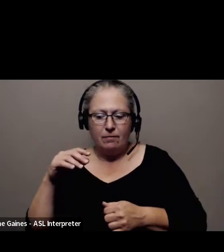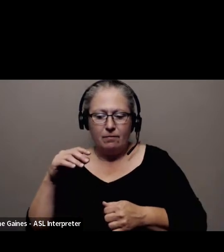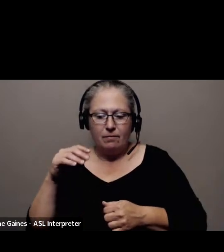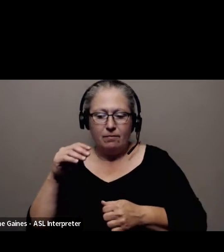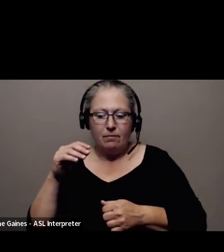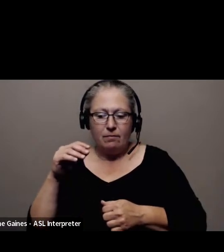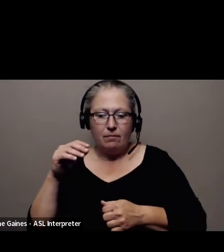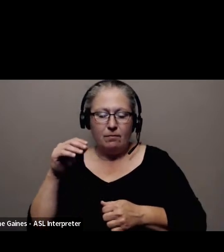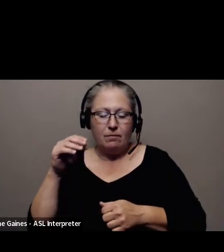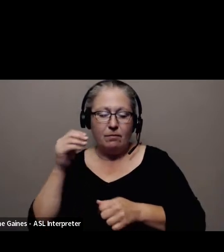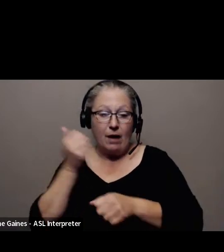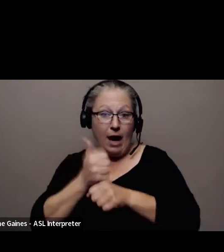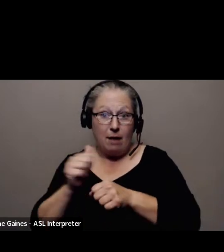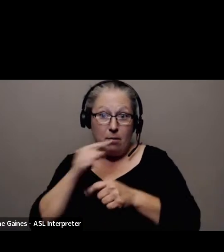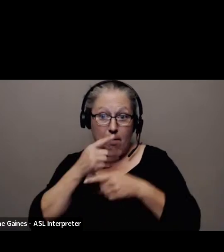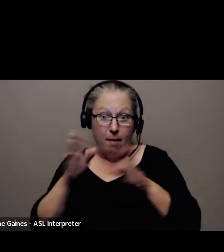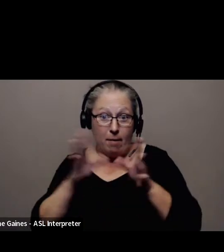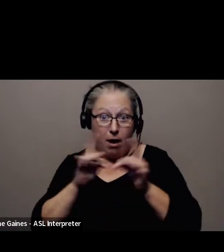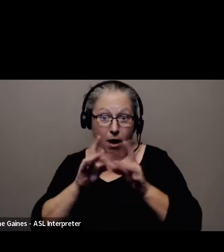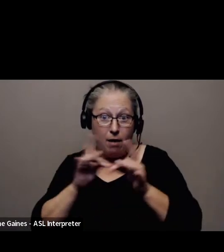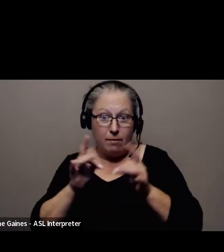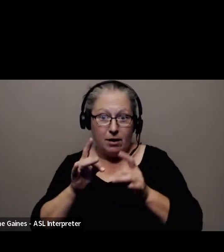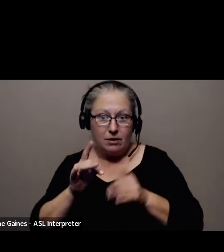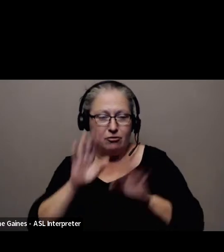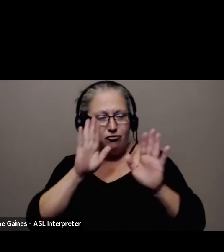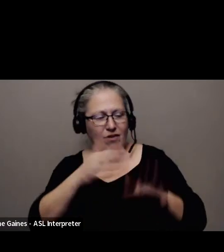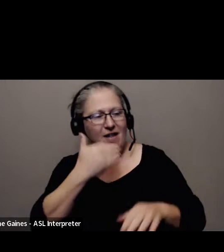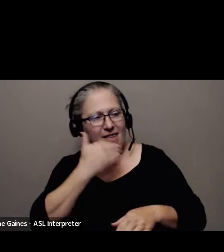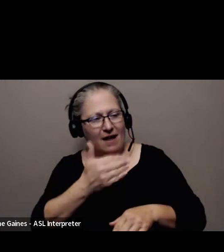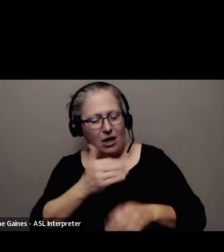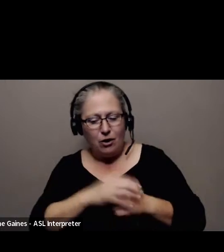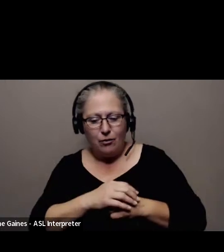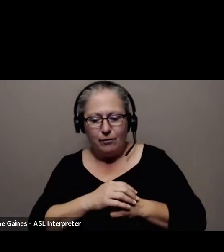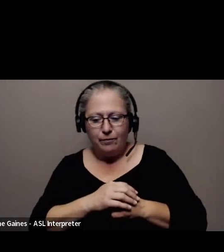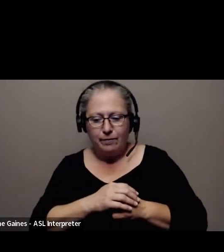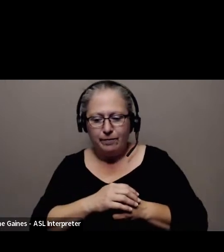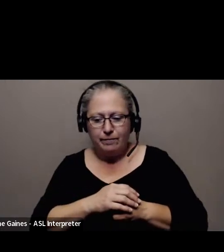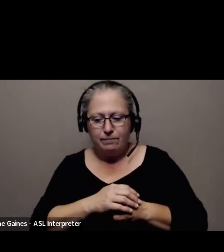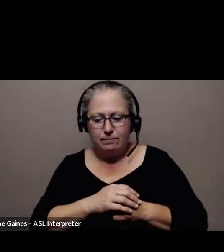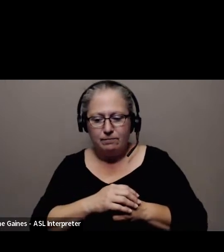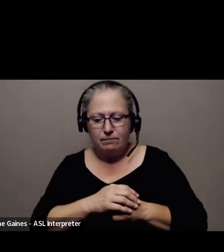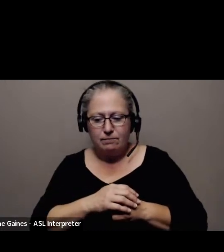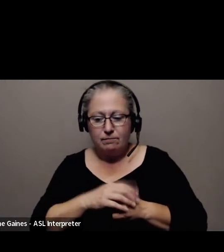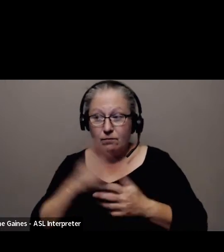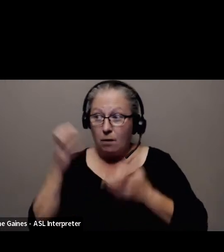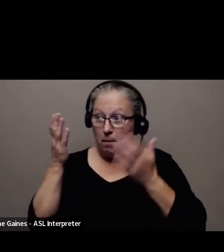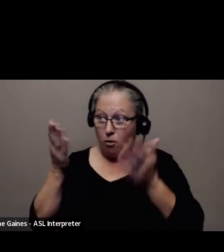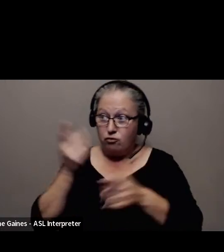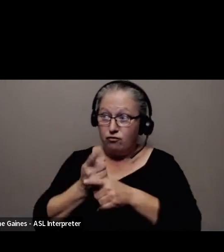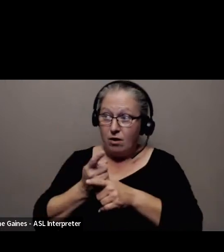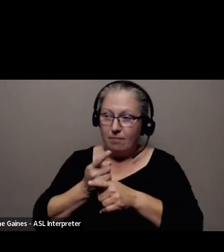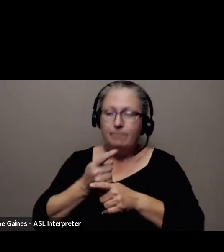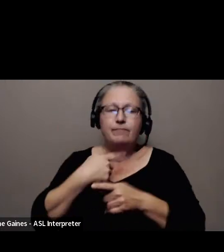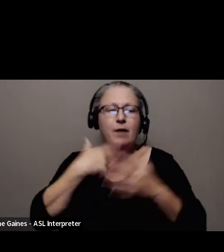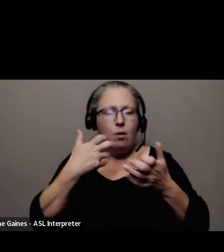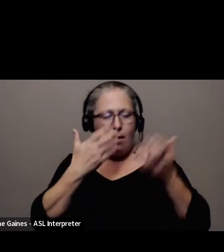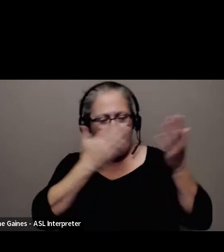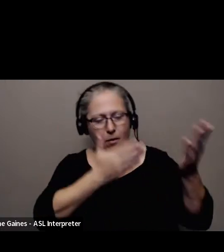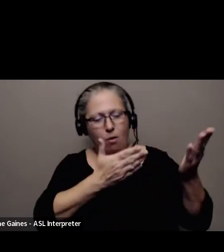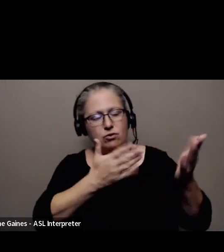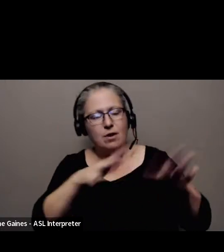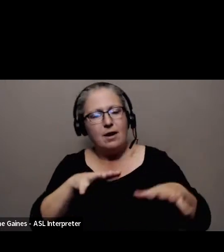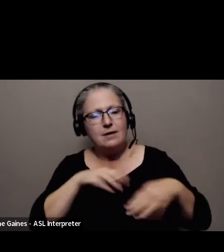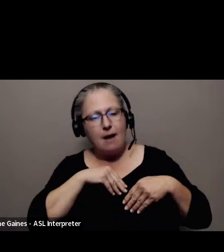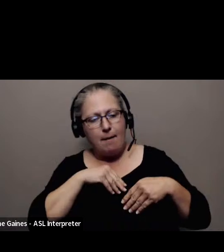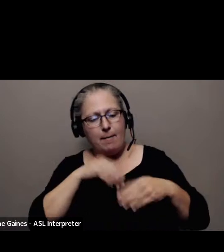comment? There's none. Great, thank you. All right, you would like to make a motion, right? I'd like to make a motion to